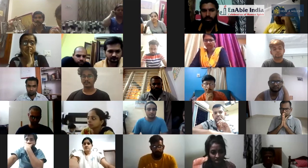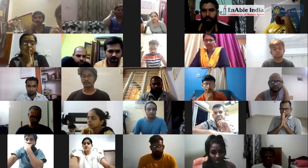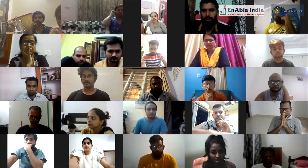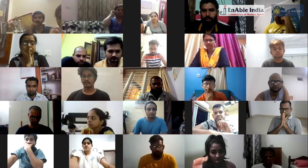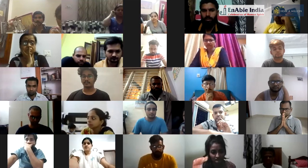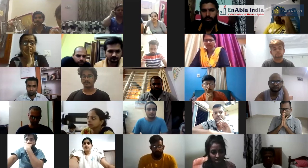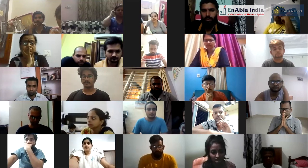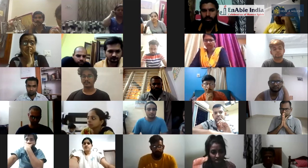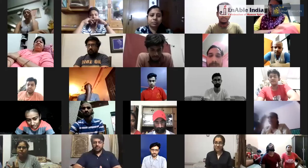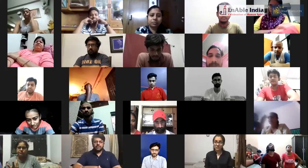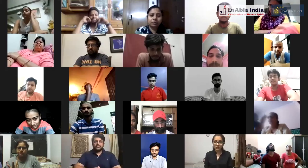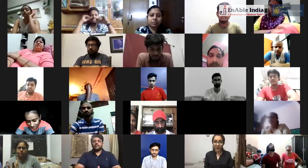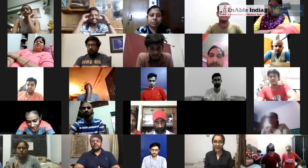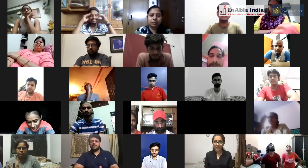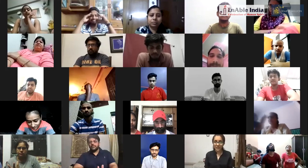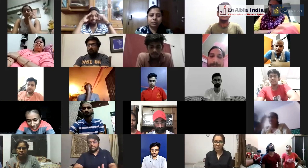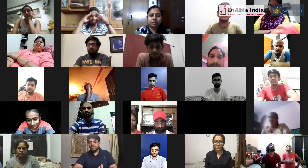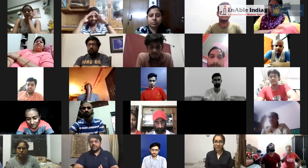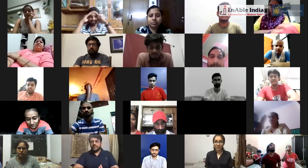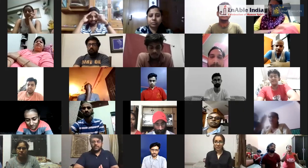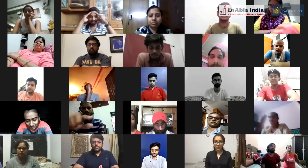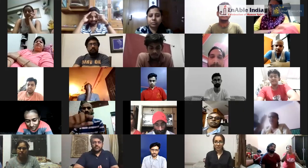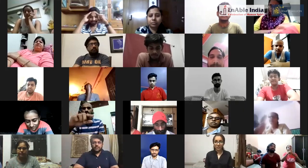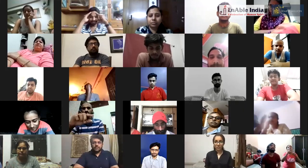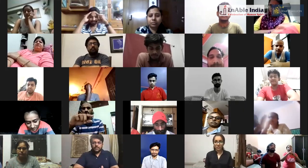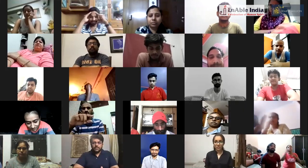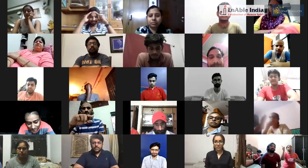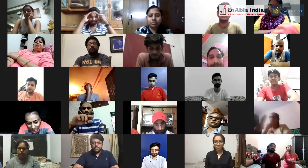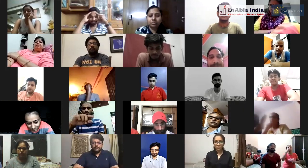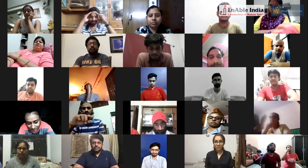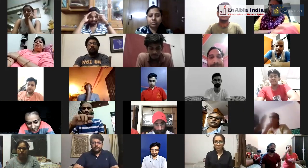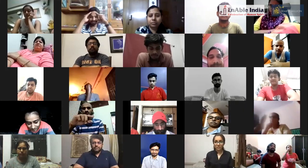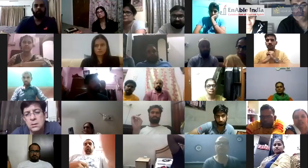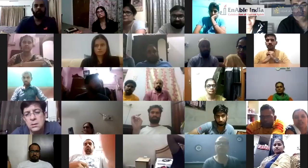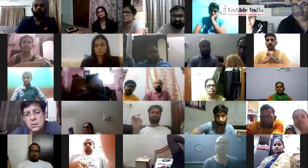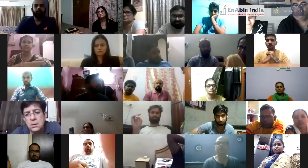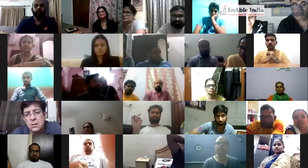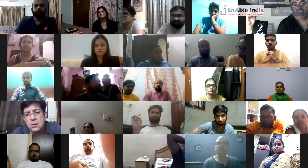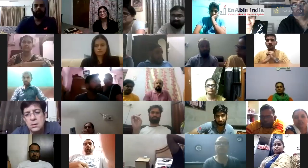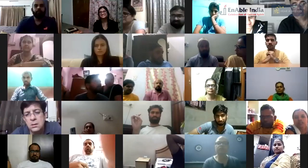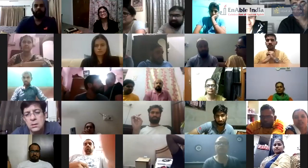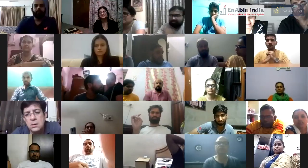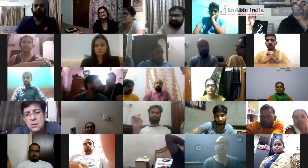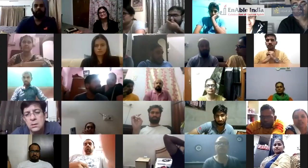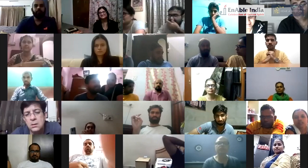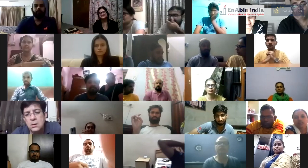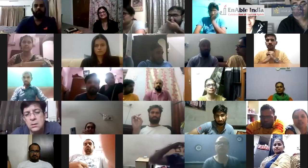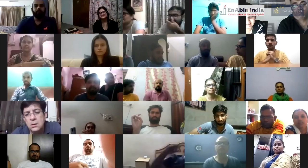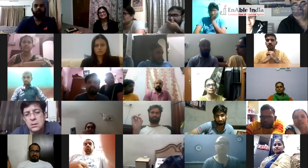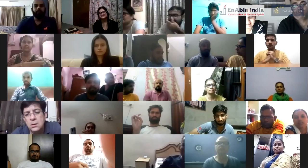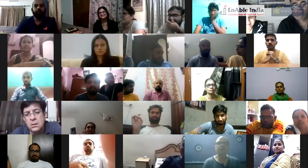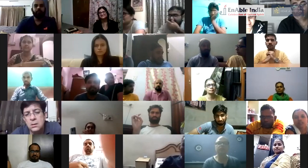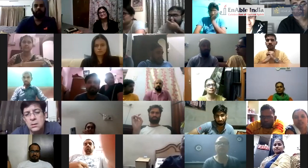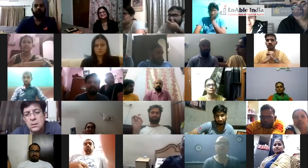do we have to maintain social distancing for a while when he comes here?